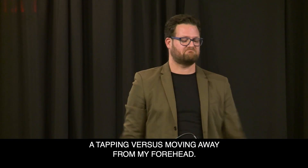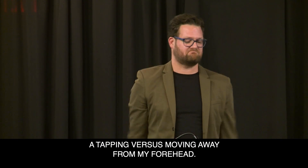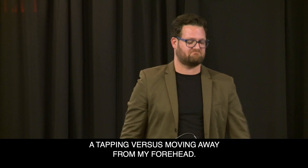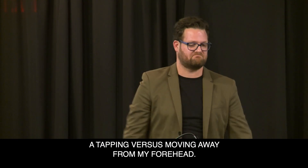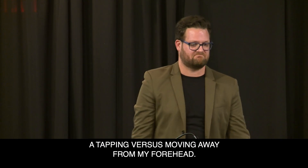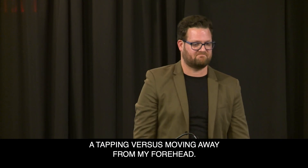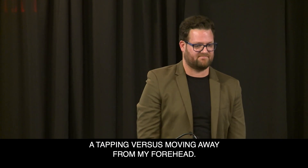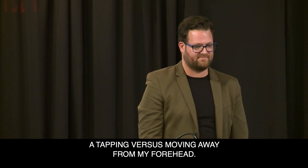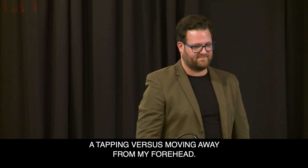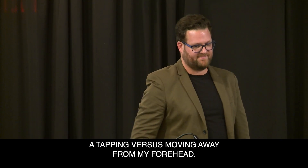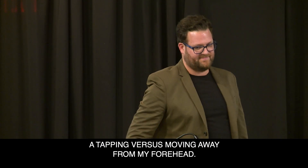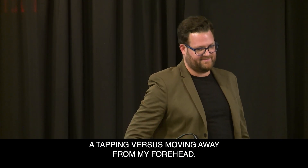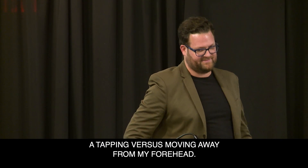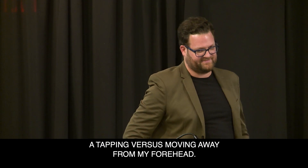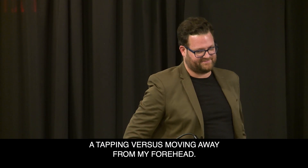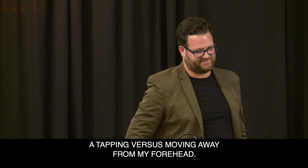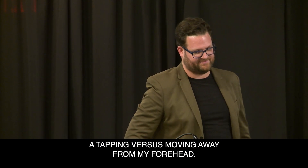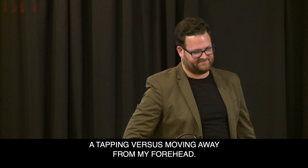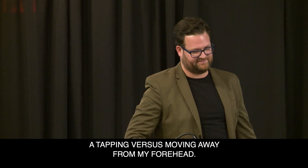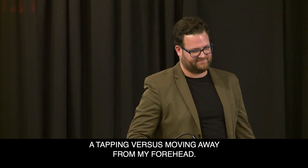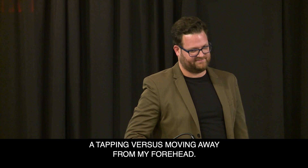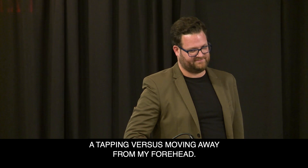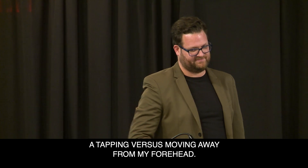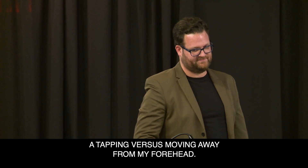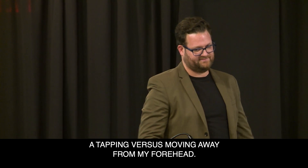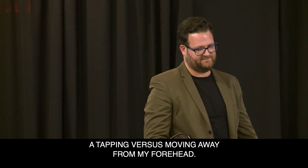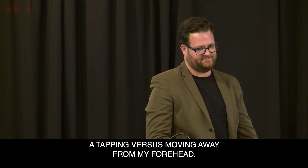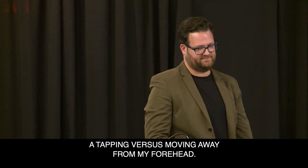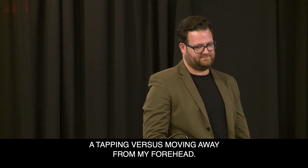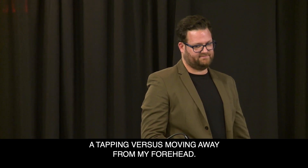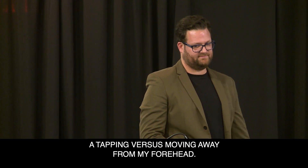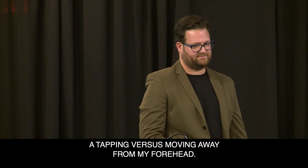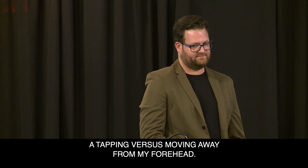tapping versus moving away from my forehead.